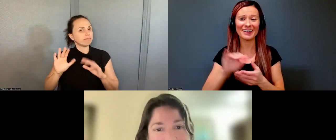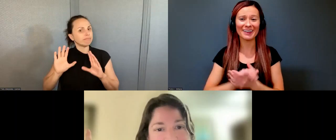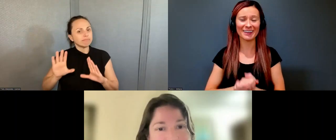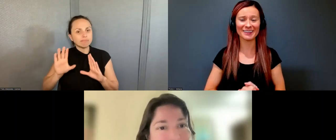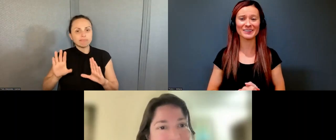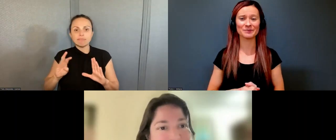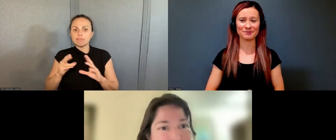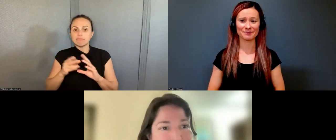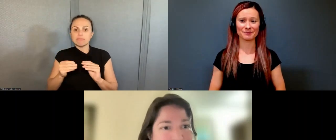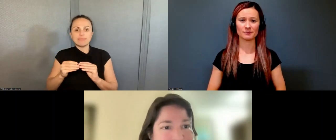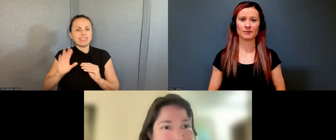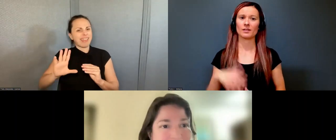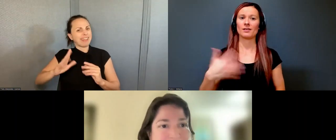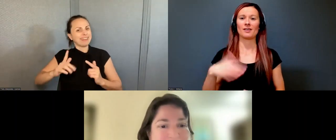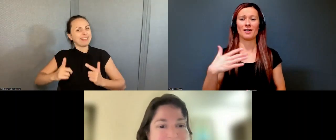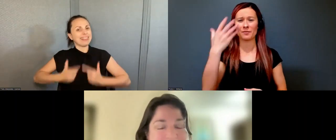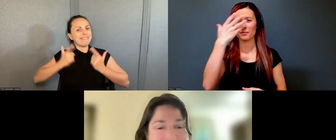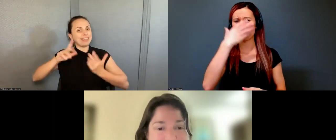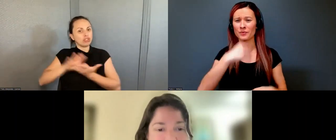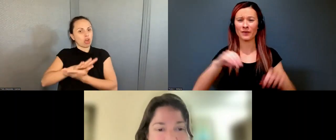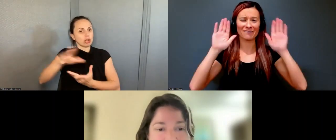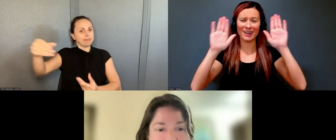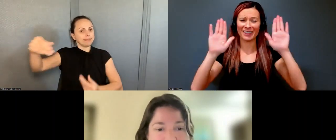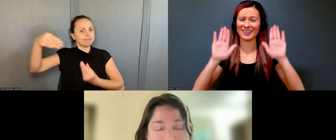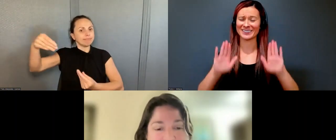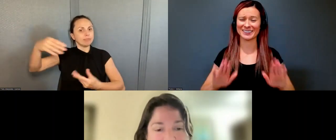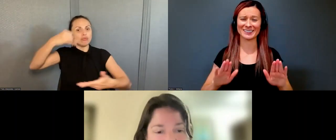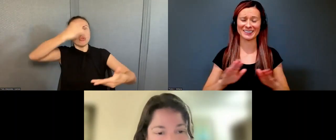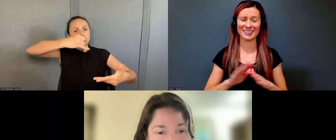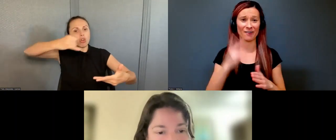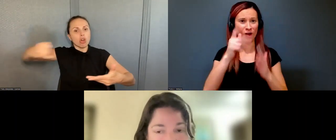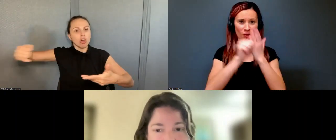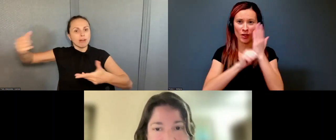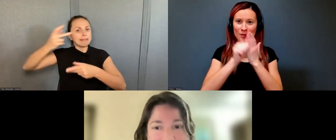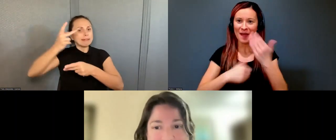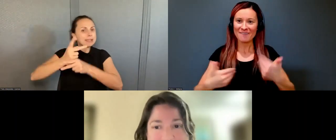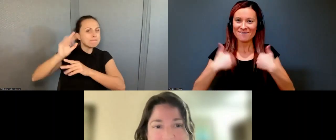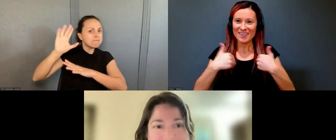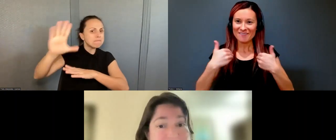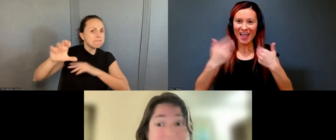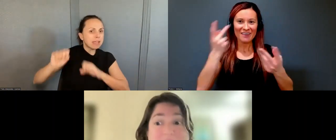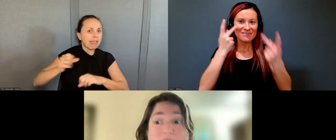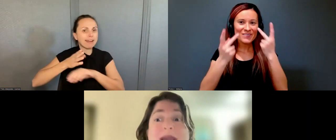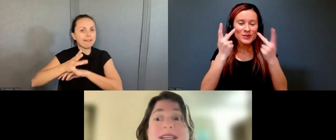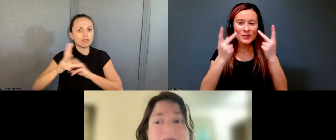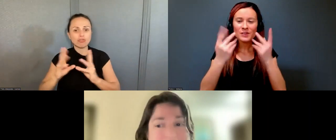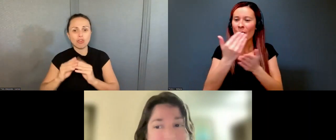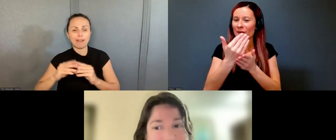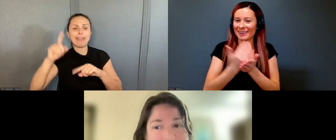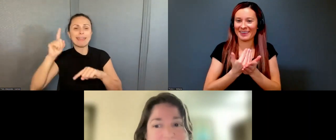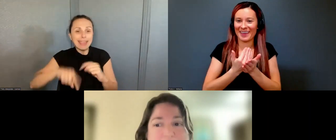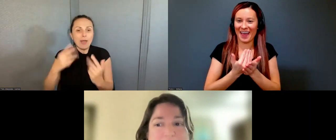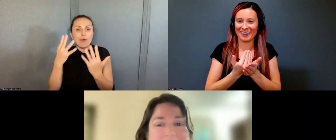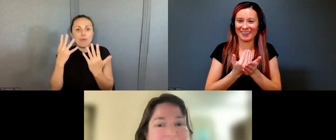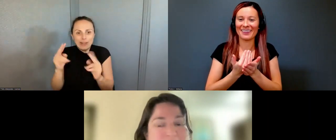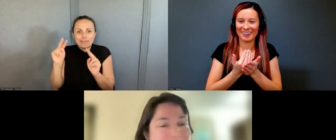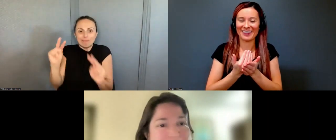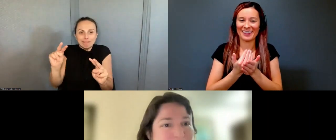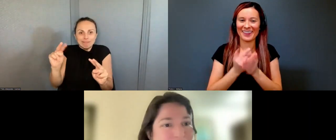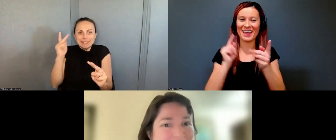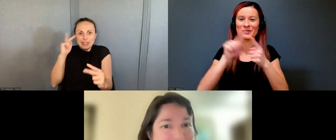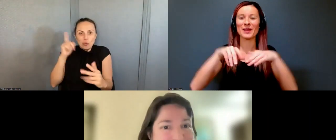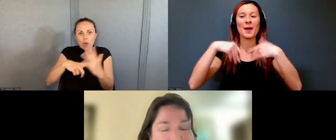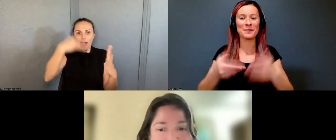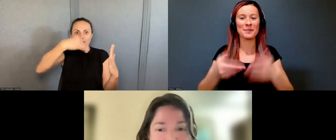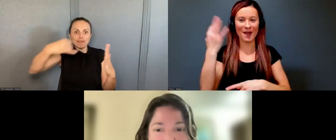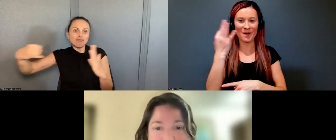is that living document that we get to carry forward and carry with us after this conference? We can't wait to see what